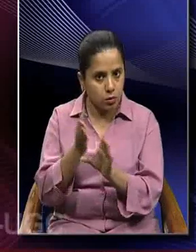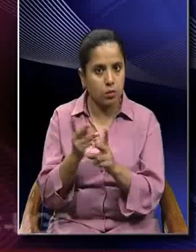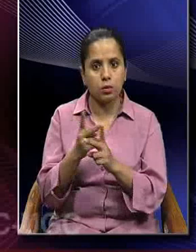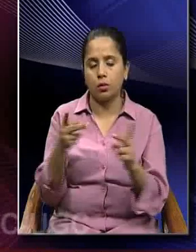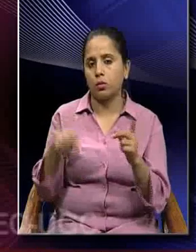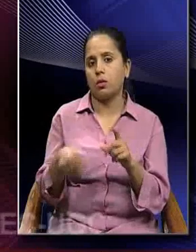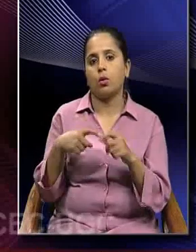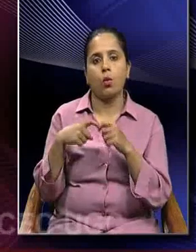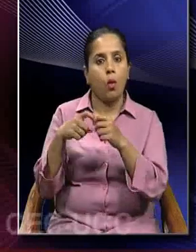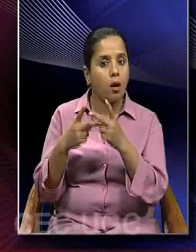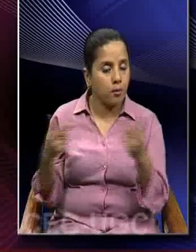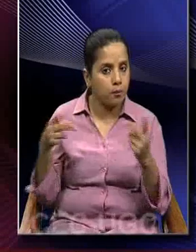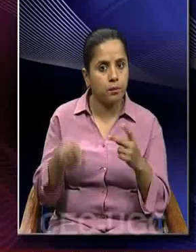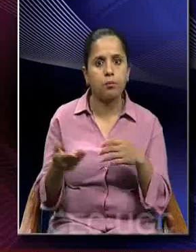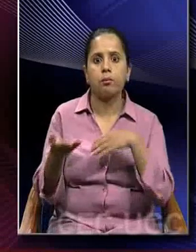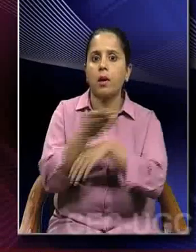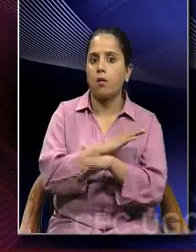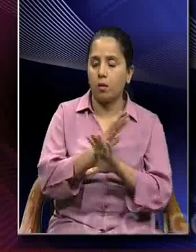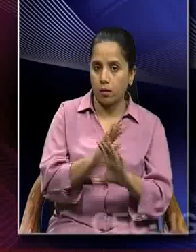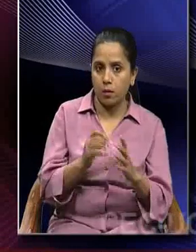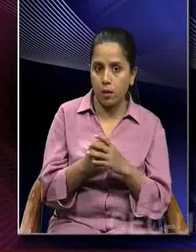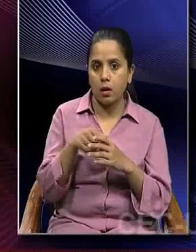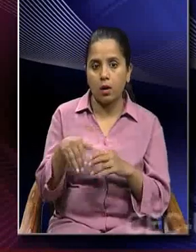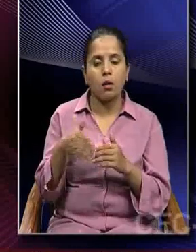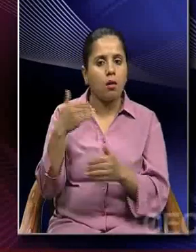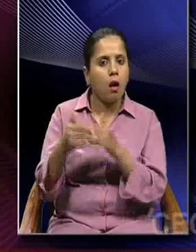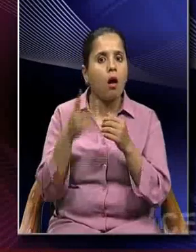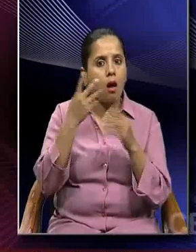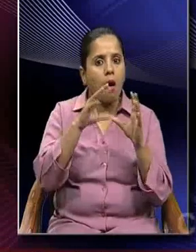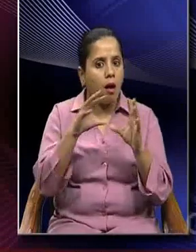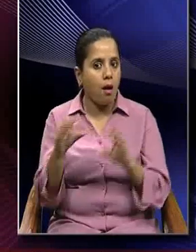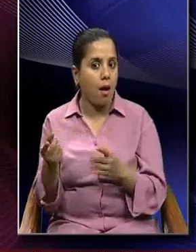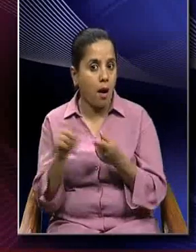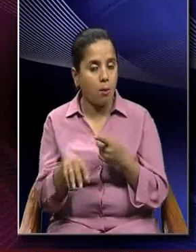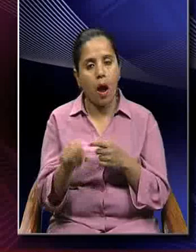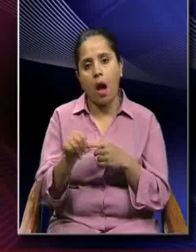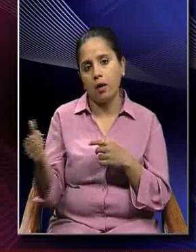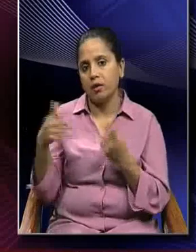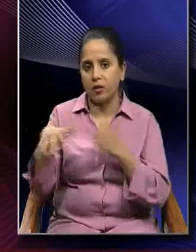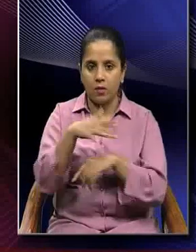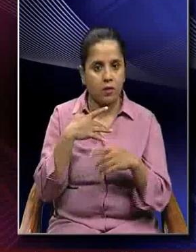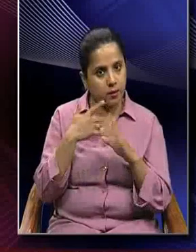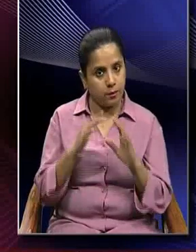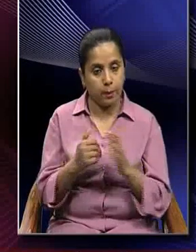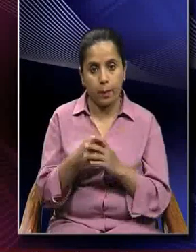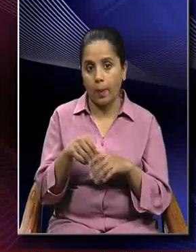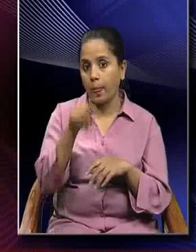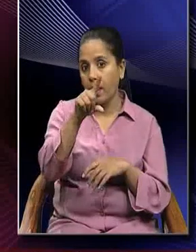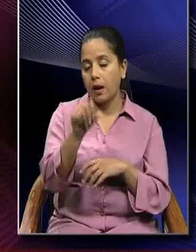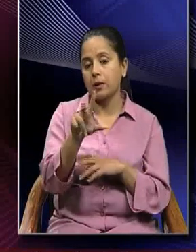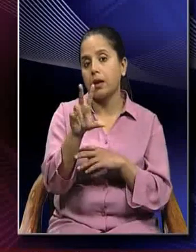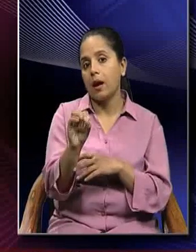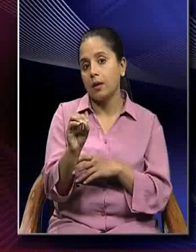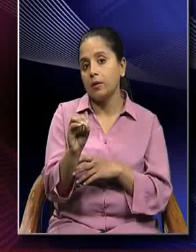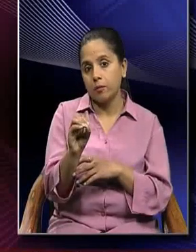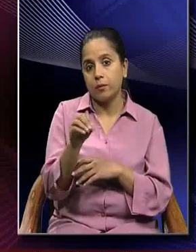qualitative methodologies earlier, and gradually it gained prominence in other domains. The